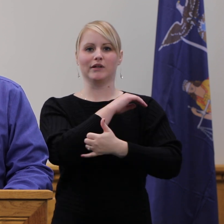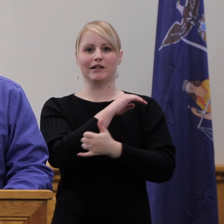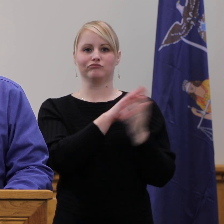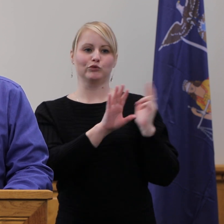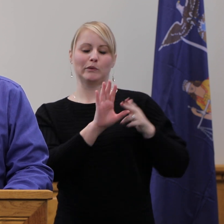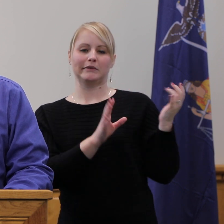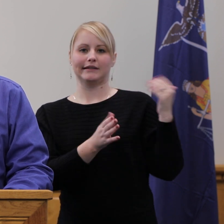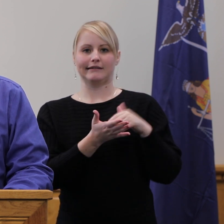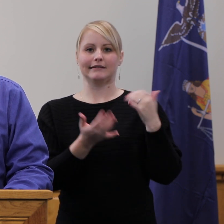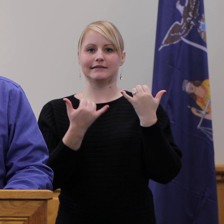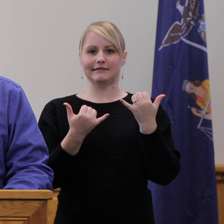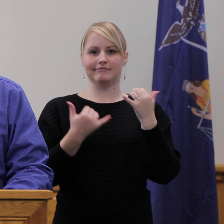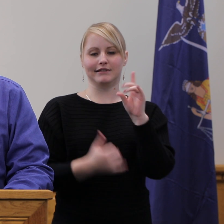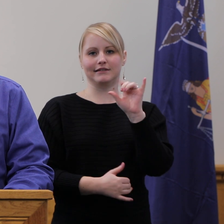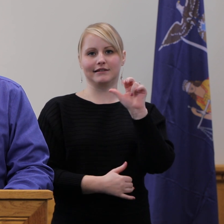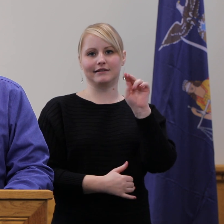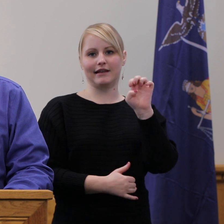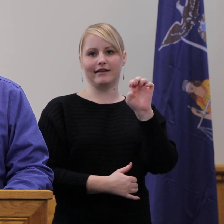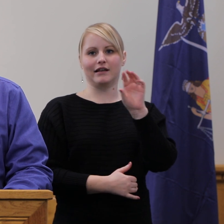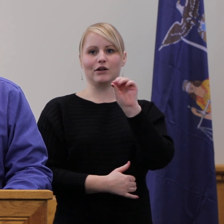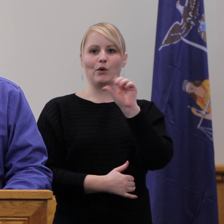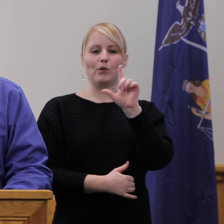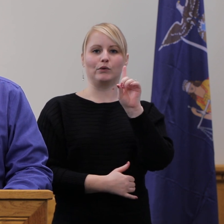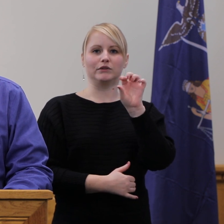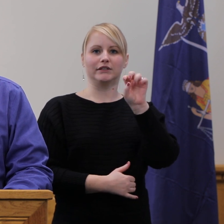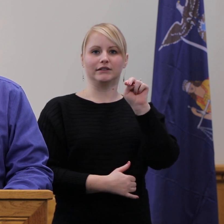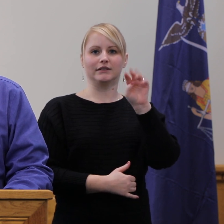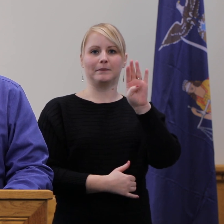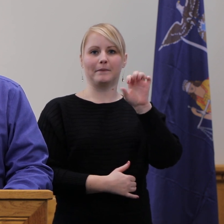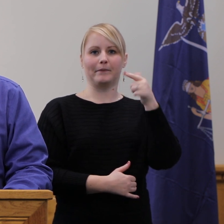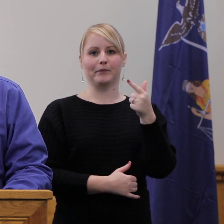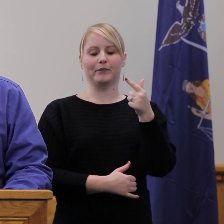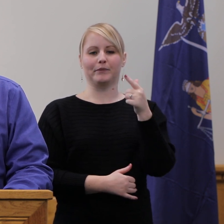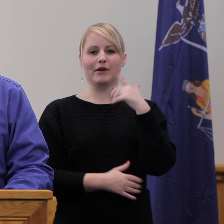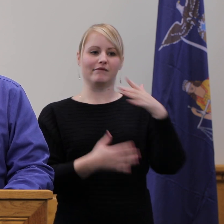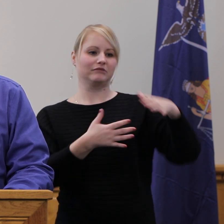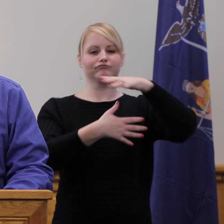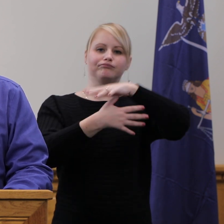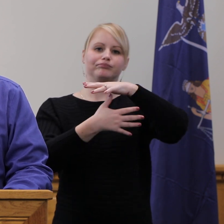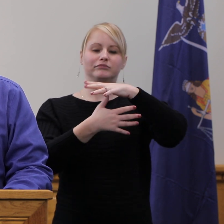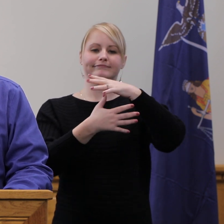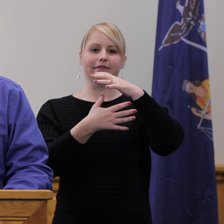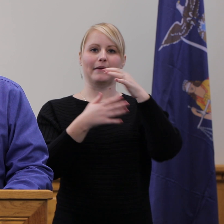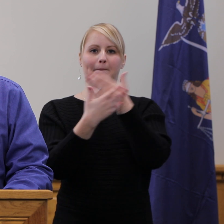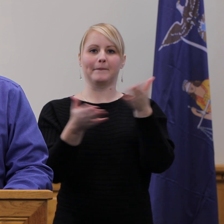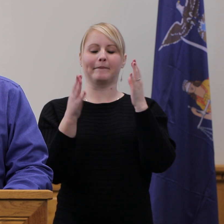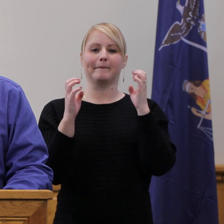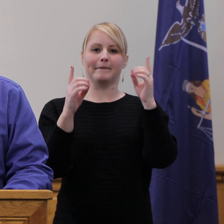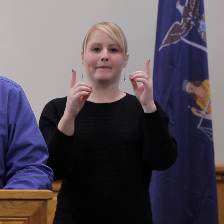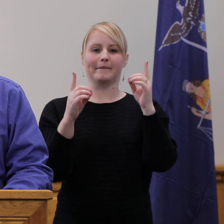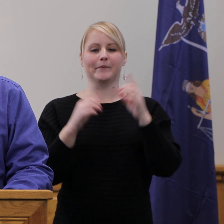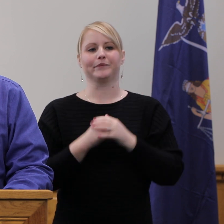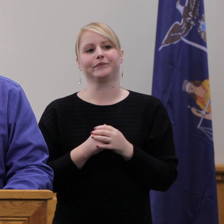Diane Oldenburg, Senior Public Health Educator for the County Health Department. Last week, the Governor announced a new